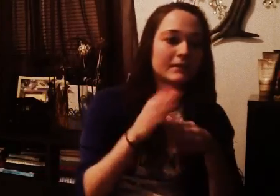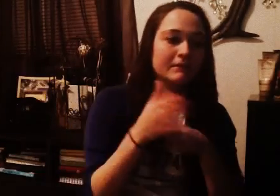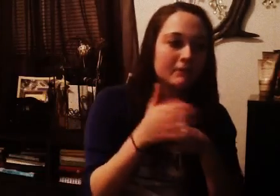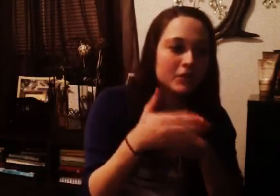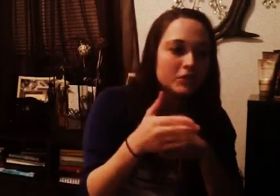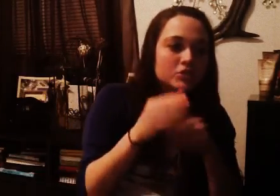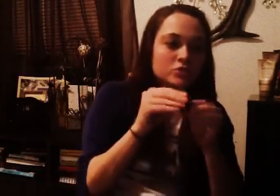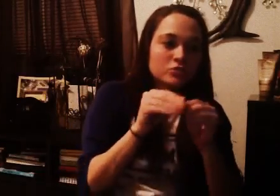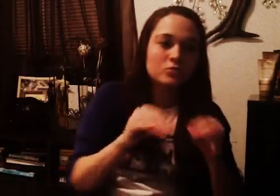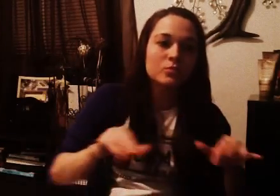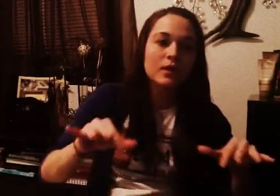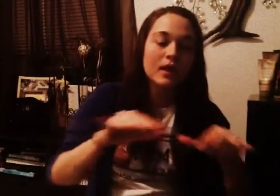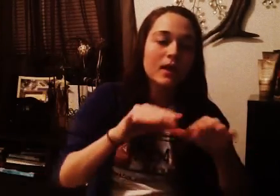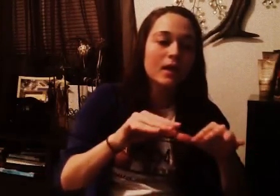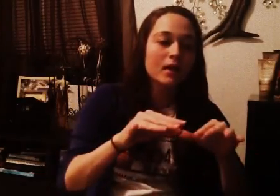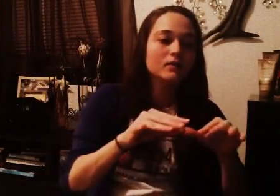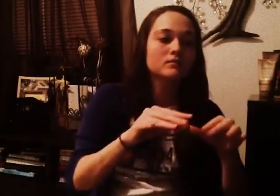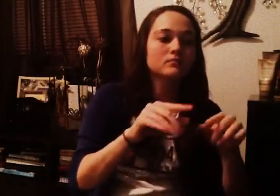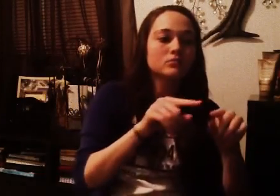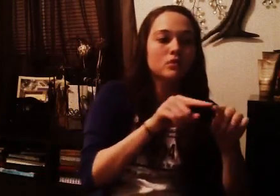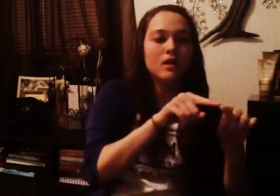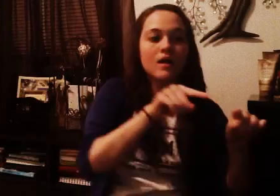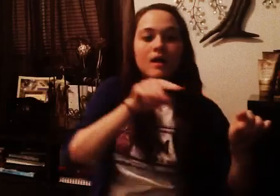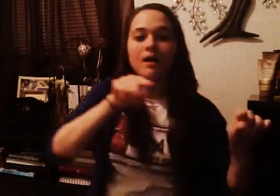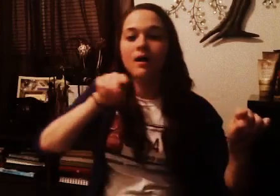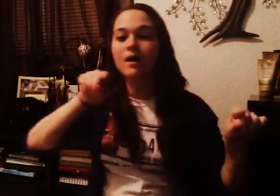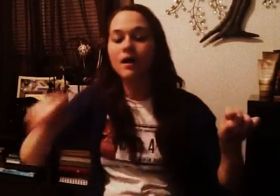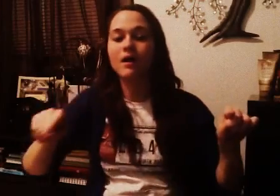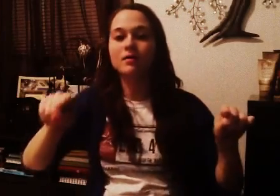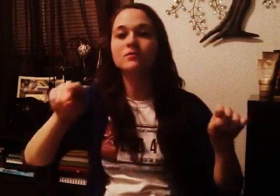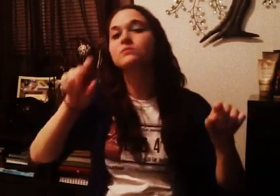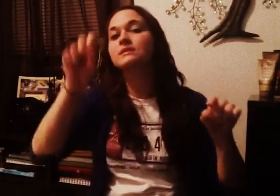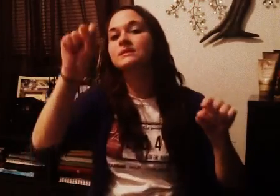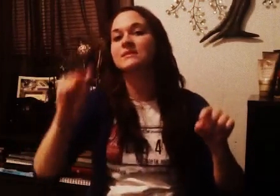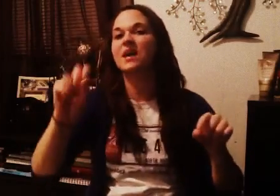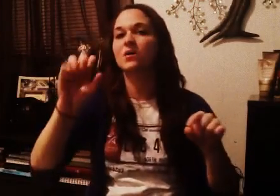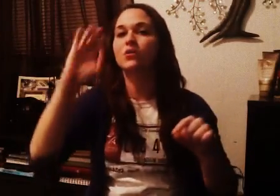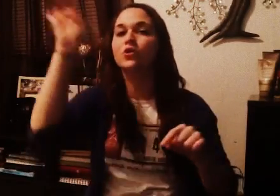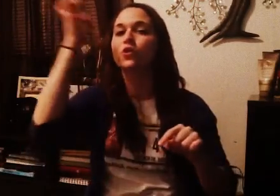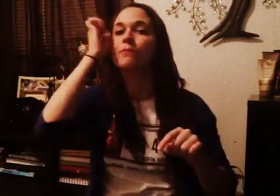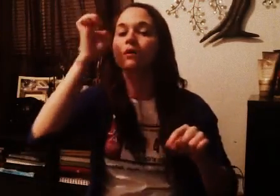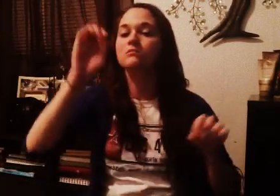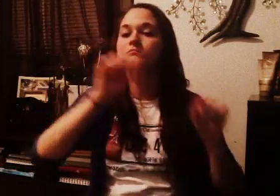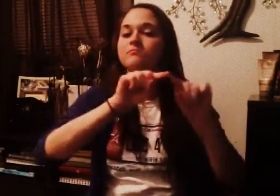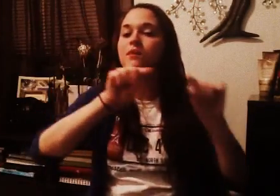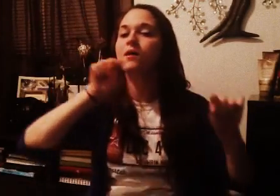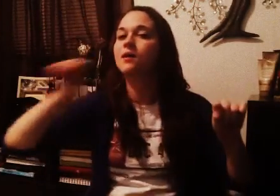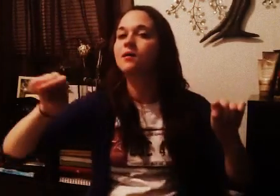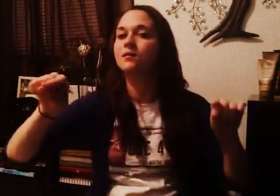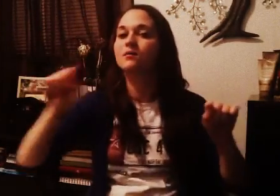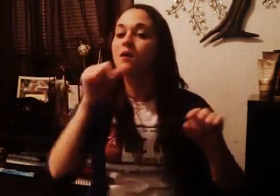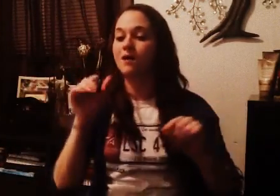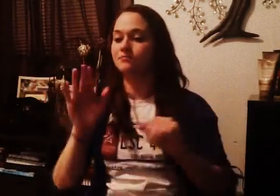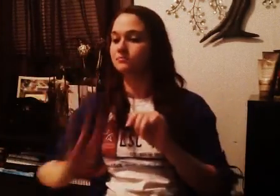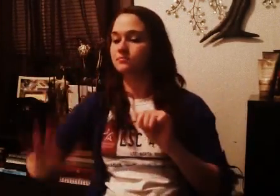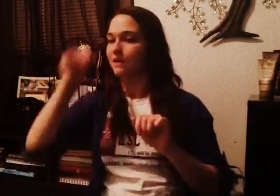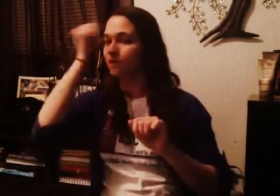Europe, these American products were traded for fruit and wine. These southern European products were transported